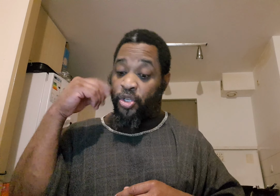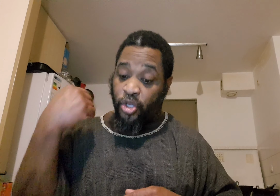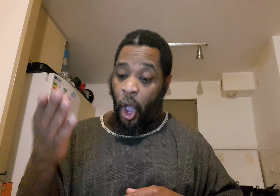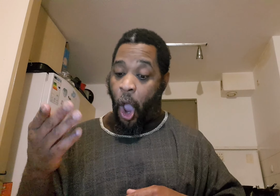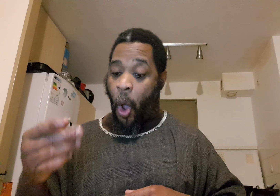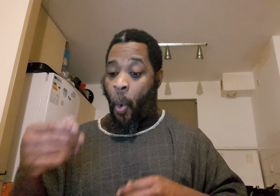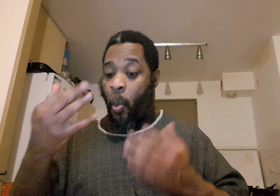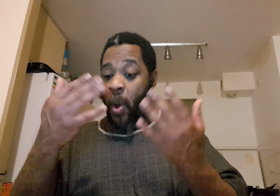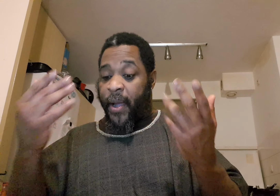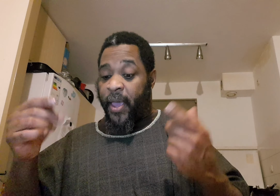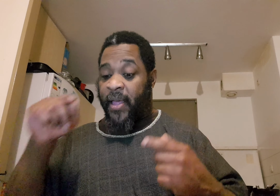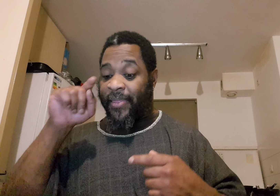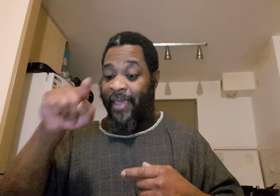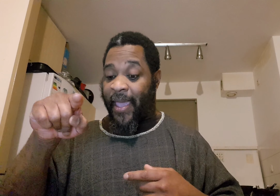So when